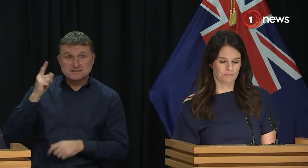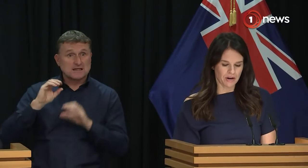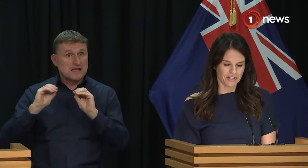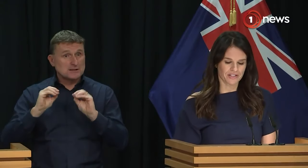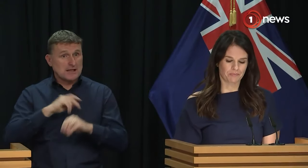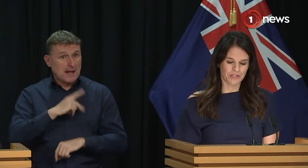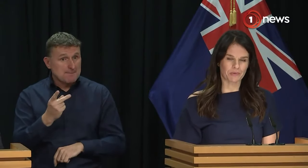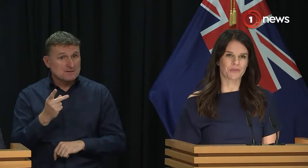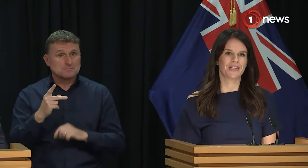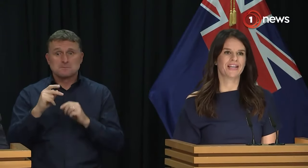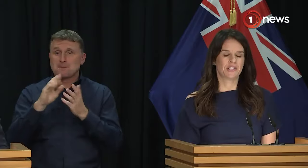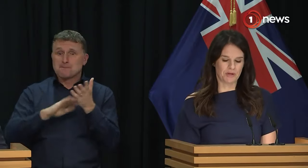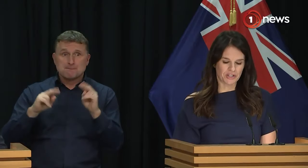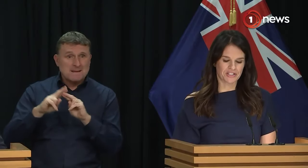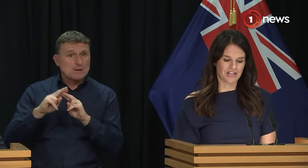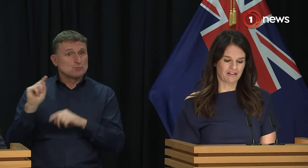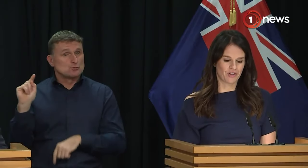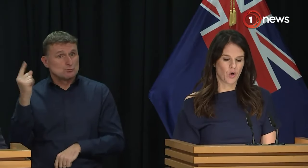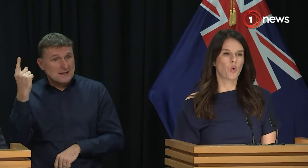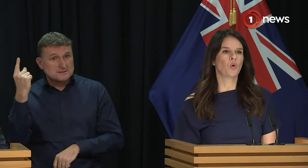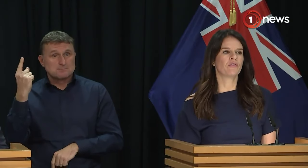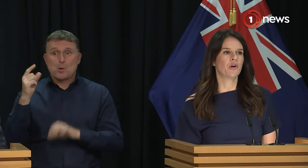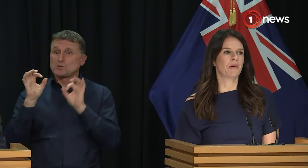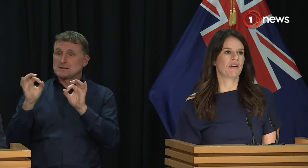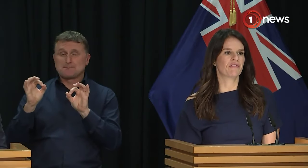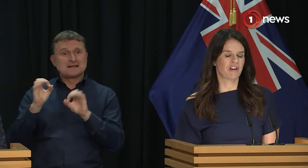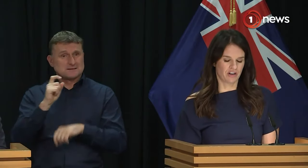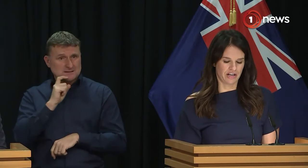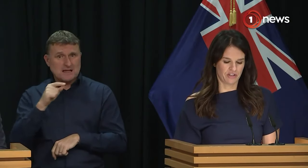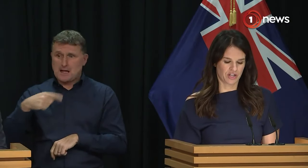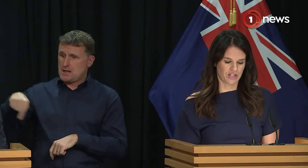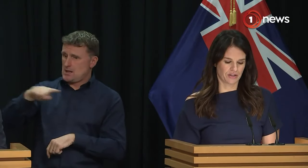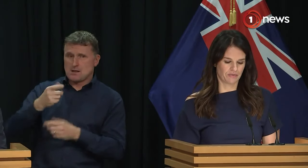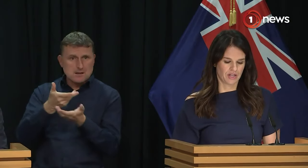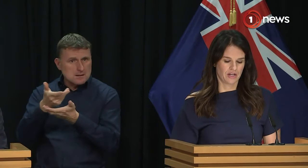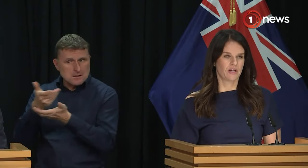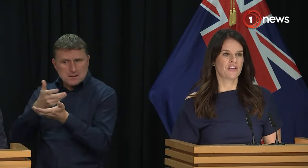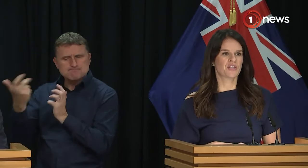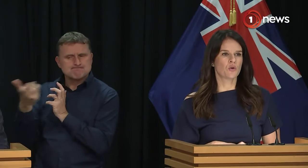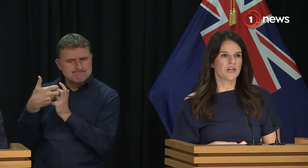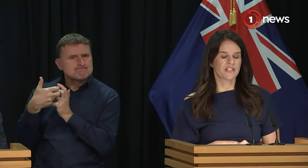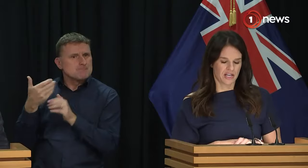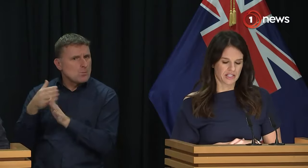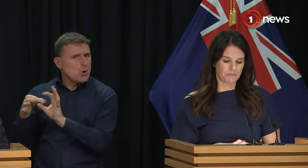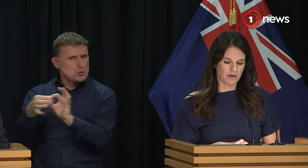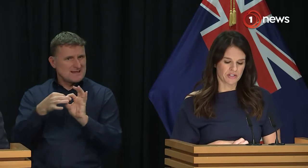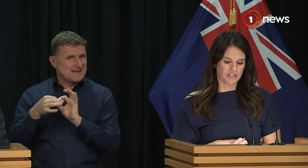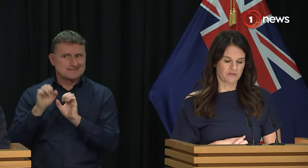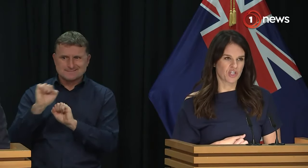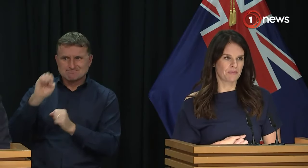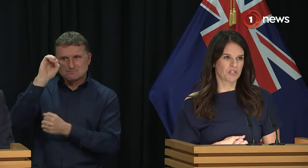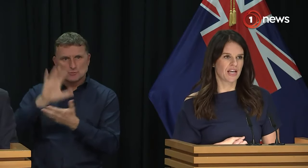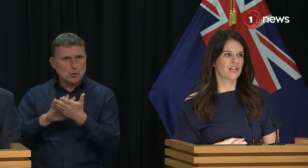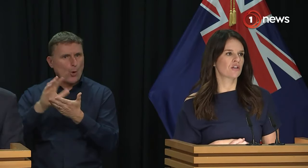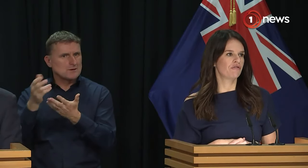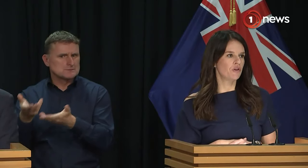professionals, parents, principals, specialist staff, all of whom are at the front line of education. Their stories and experiences